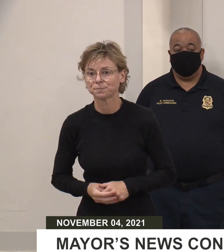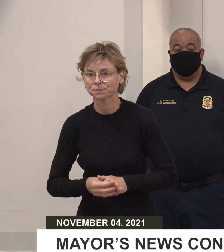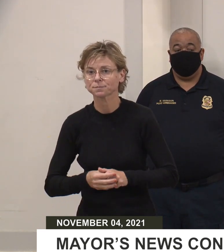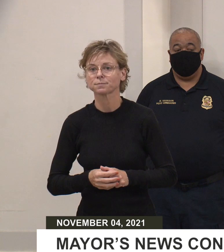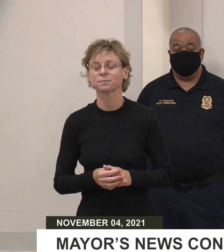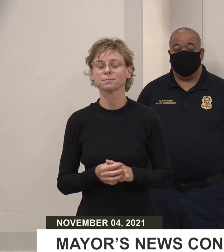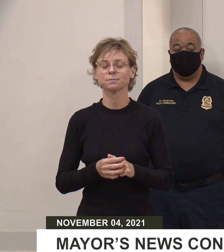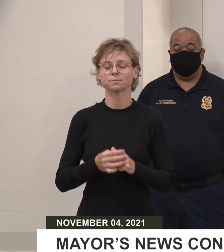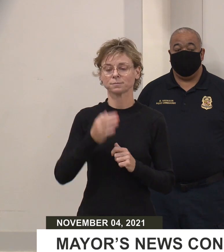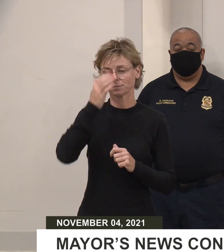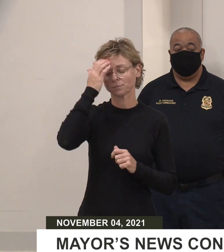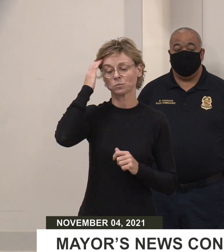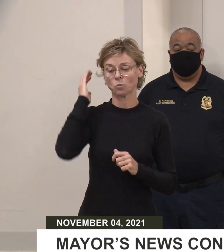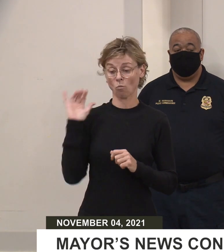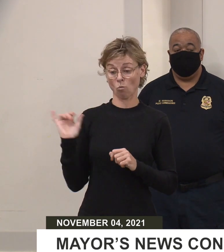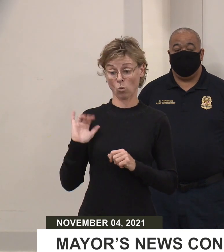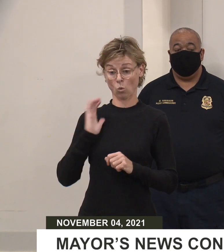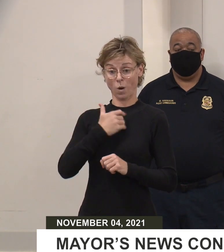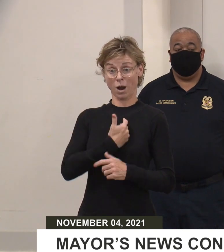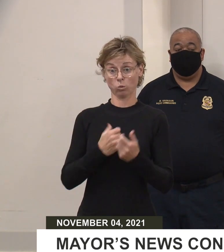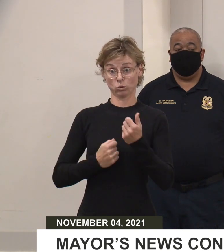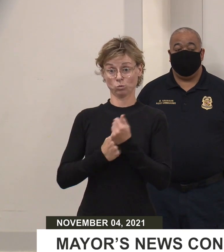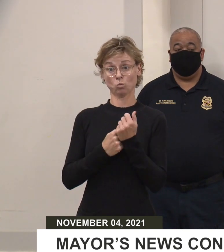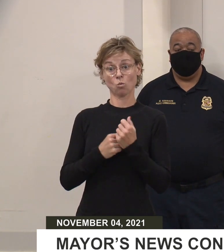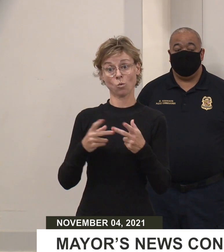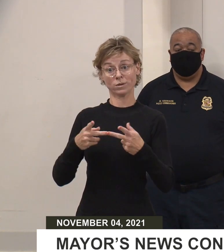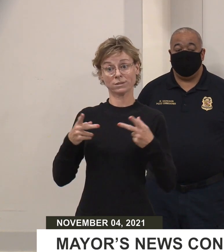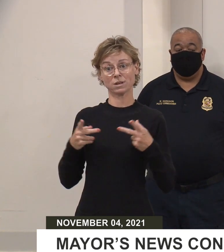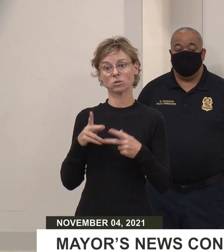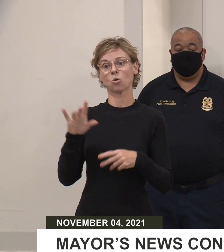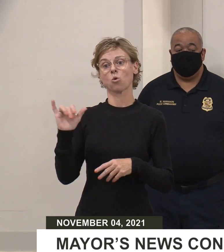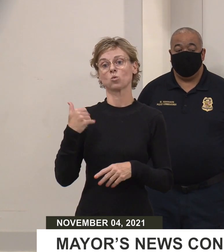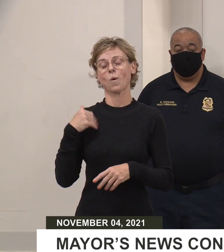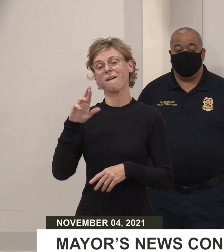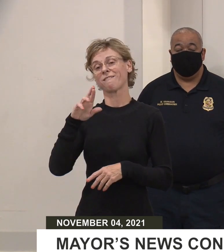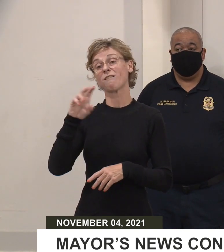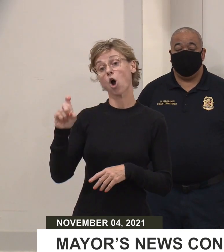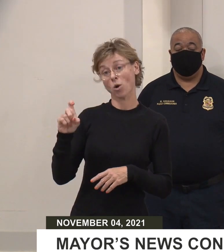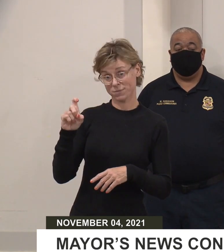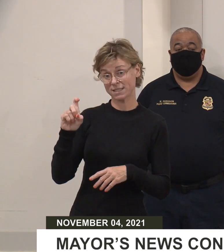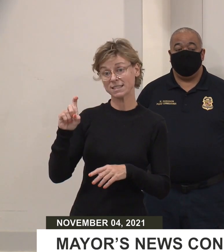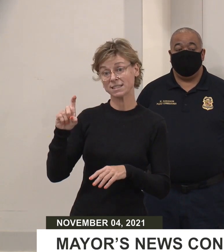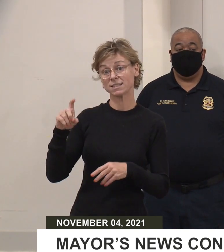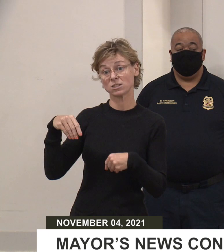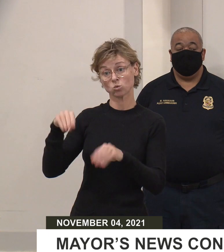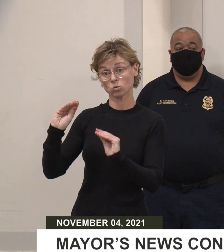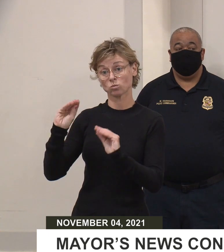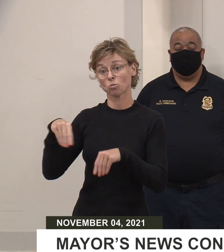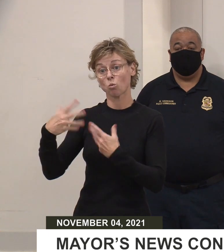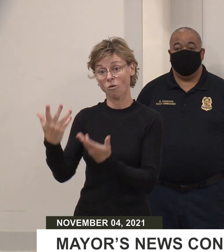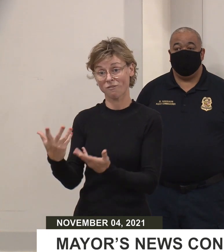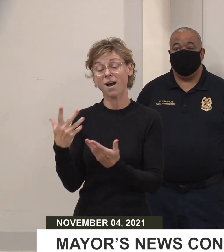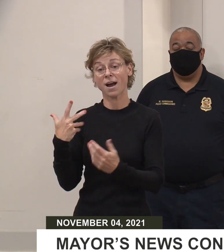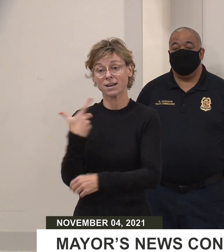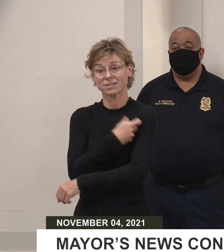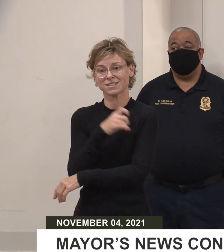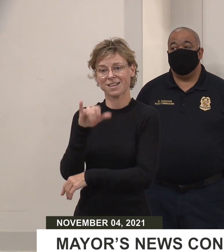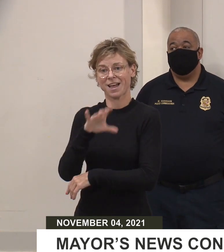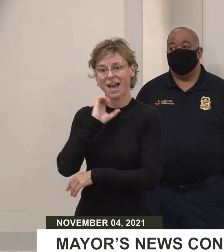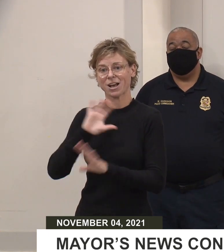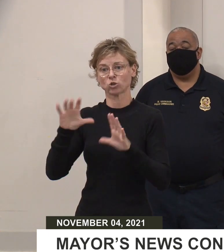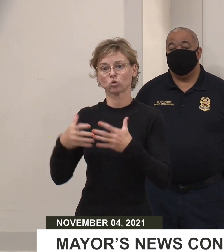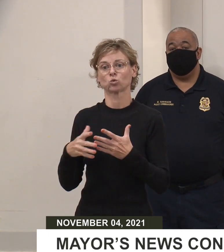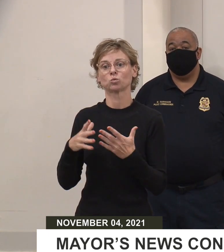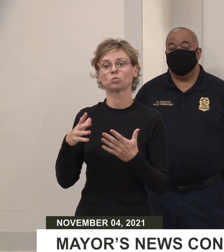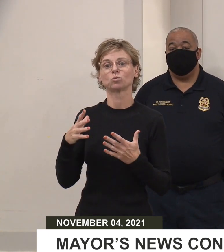In addition to our supported sites, for additional pharmacy sites providing vaccines to this age group, you can access the Maryland